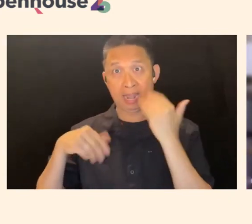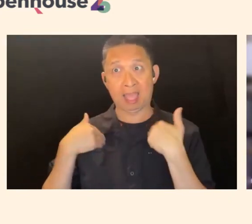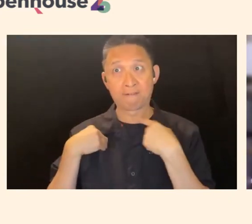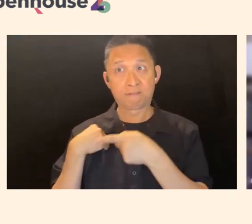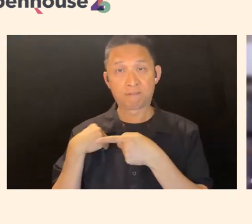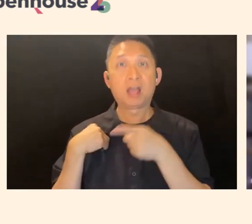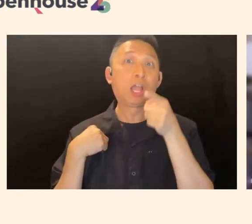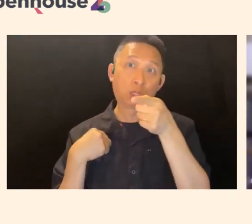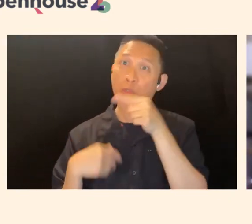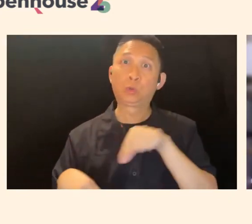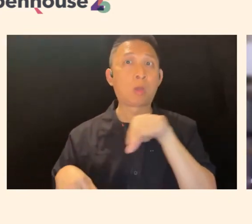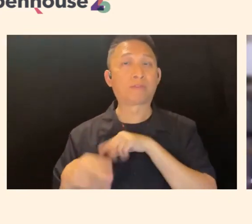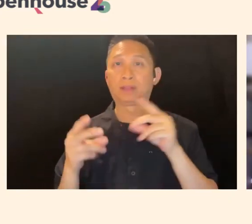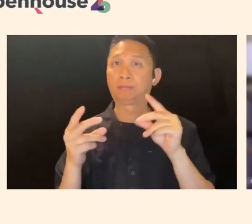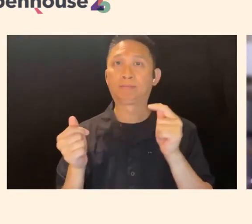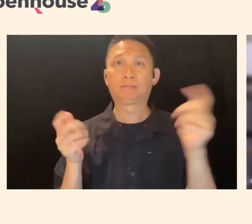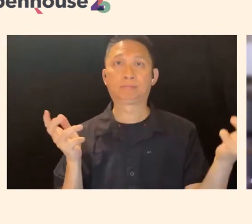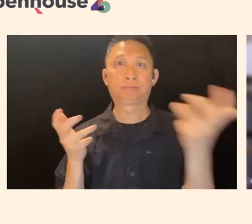qualify.